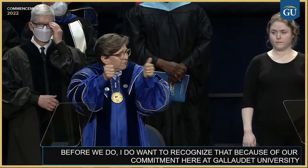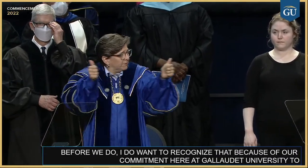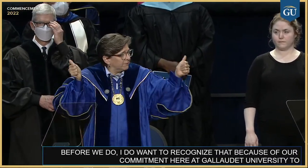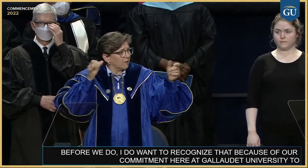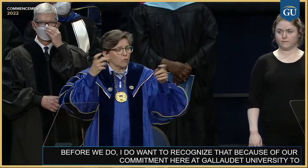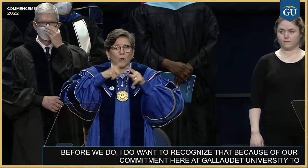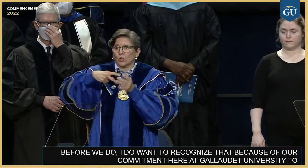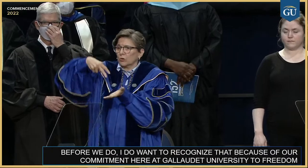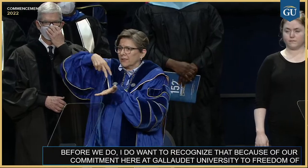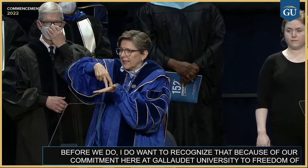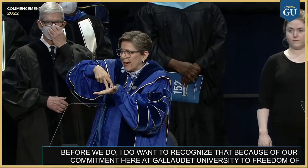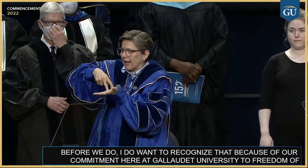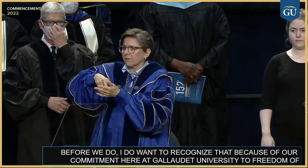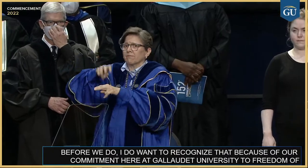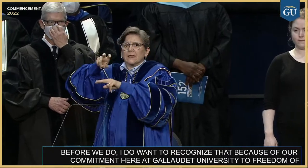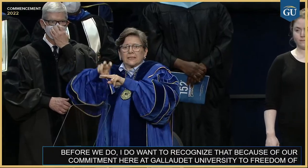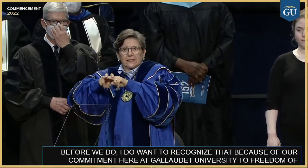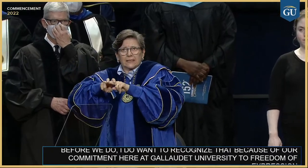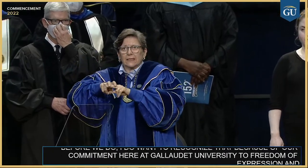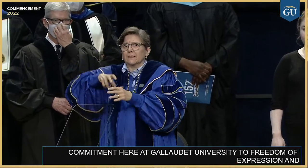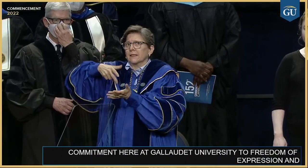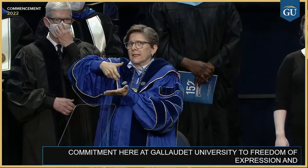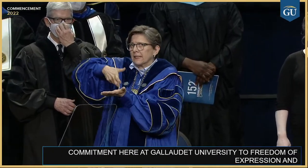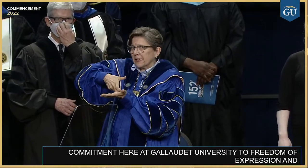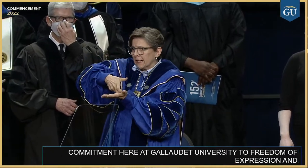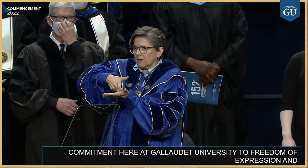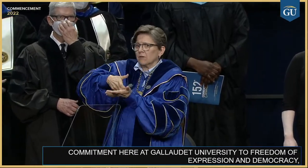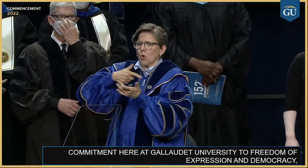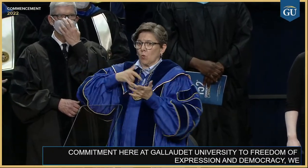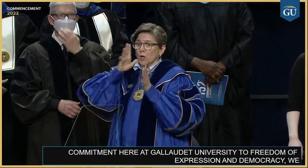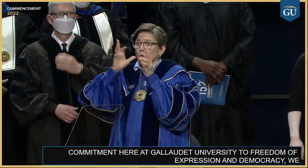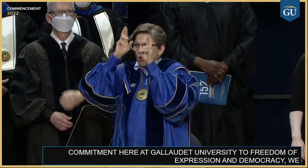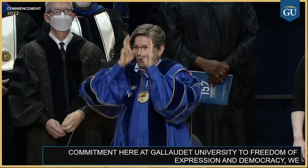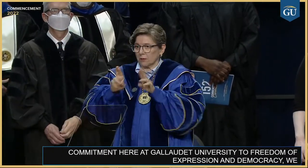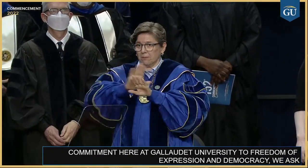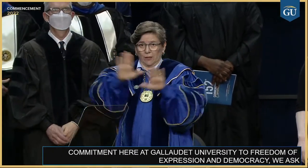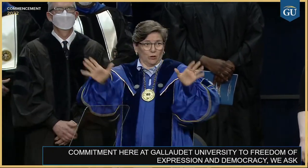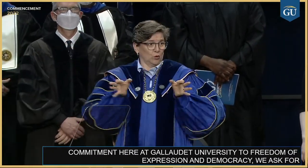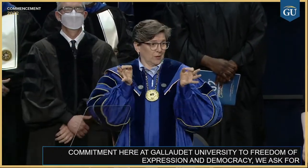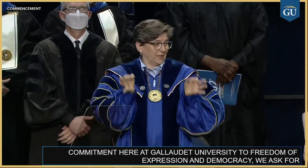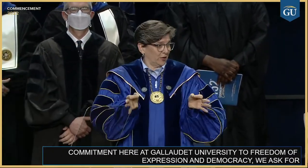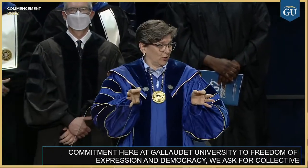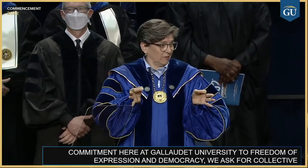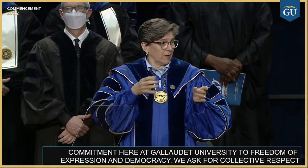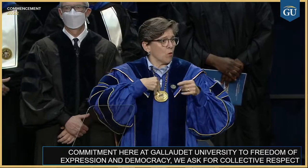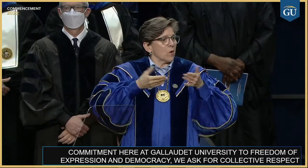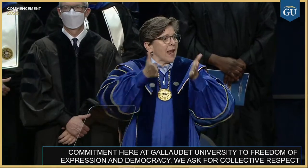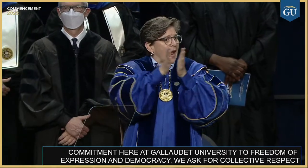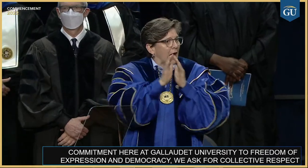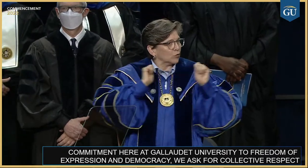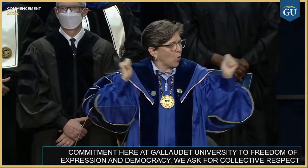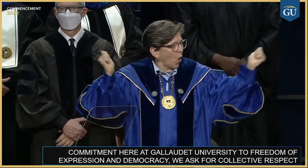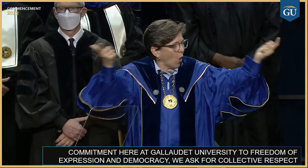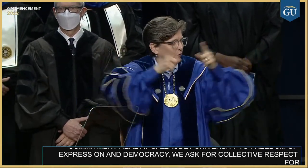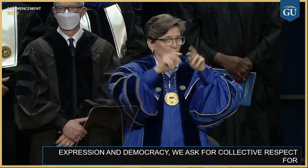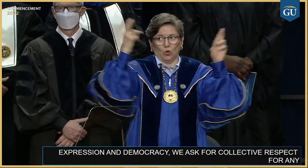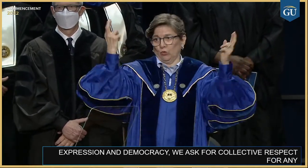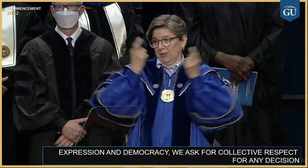we ask for collective respect for any decision members of our community may make to stand, sit, or kneel.